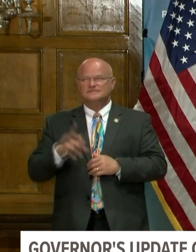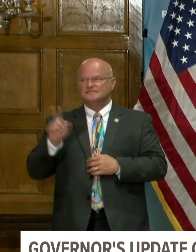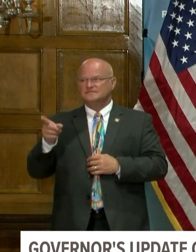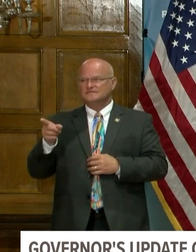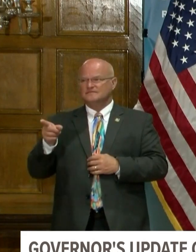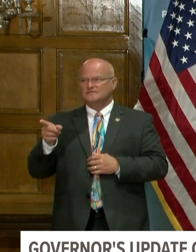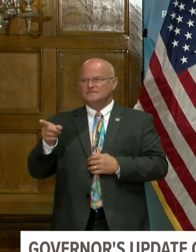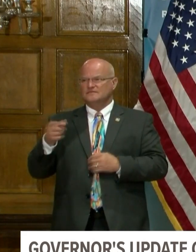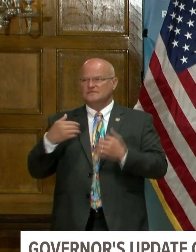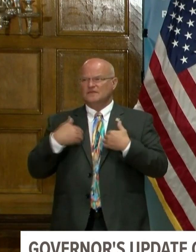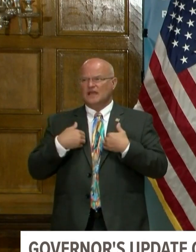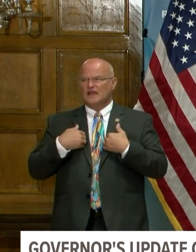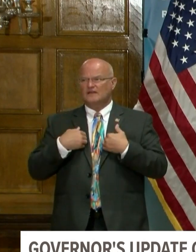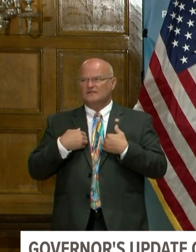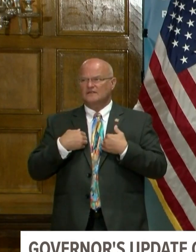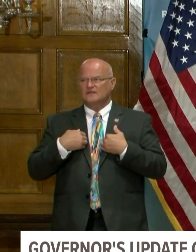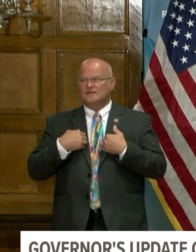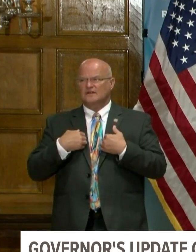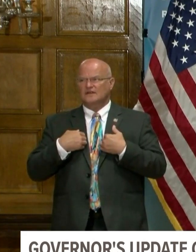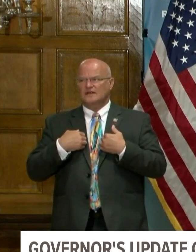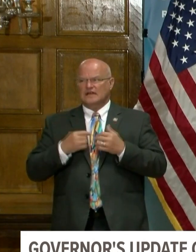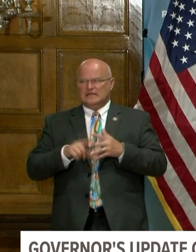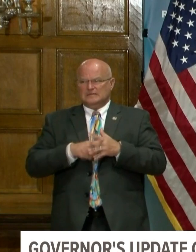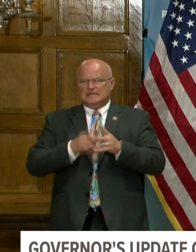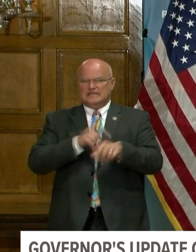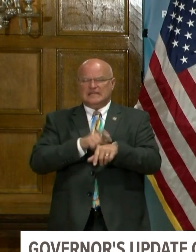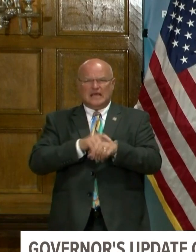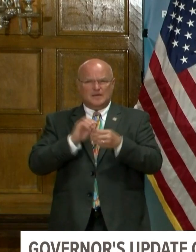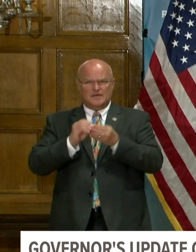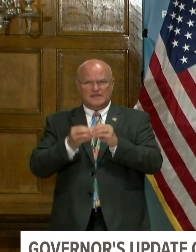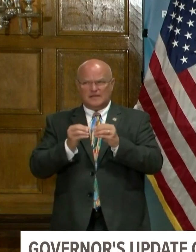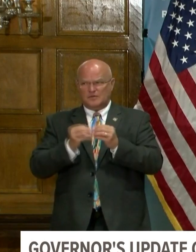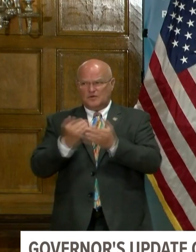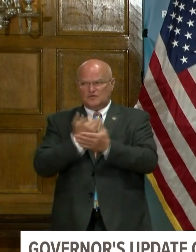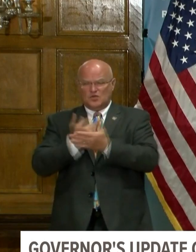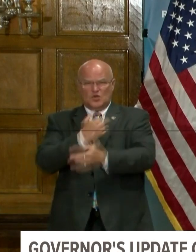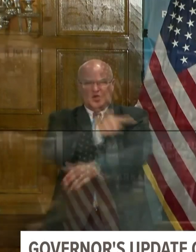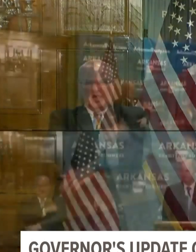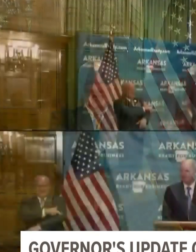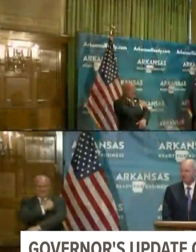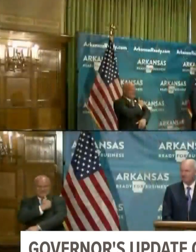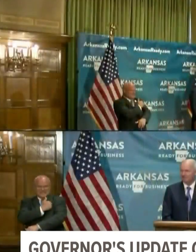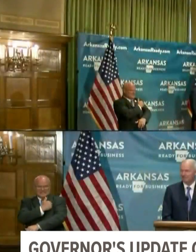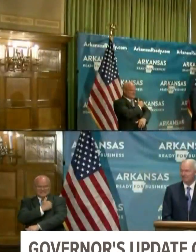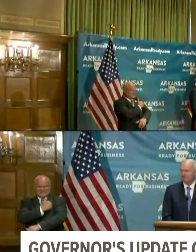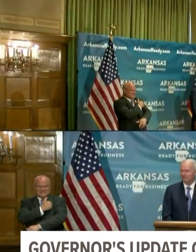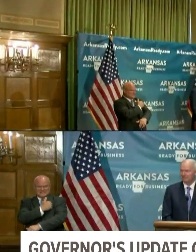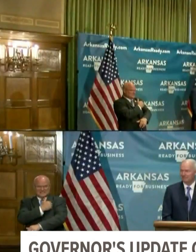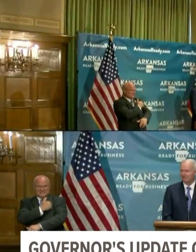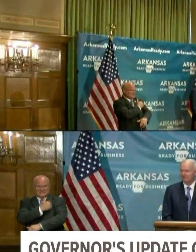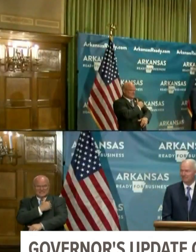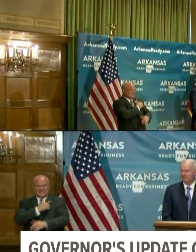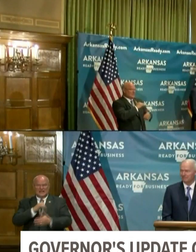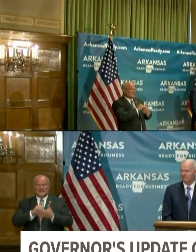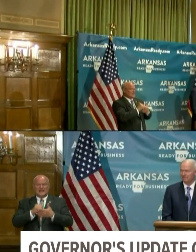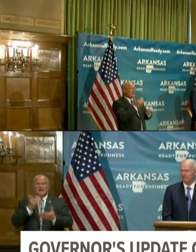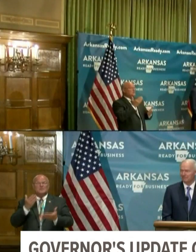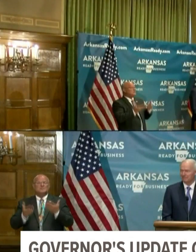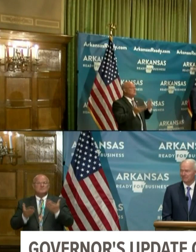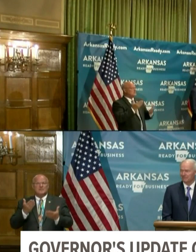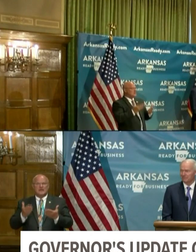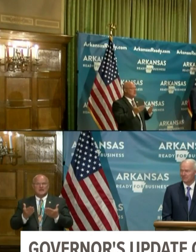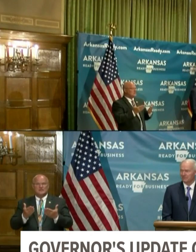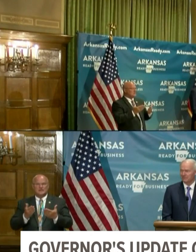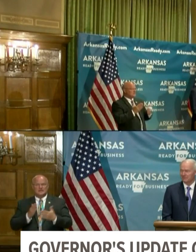Yes? Governor, do you have a threshold in mind in terms of the number of new hospitalizations or deaths that would make you